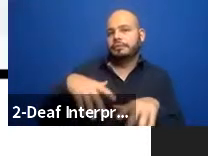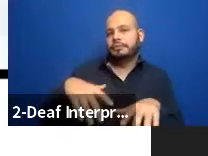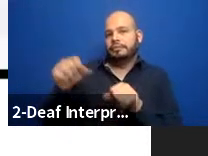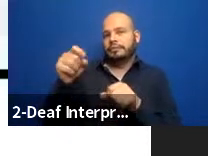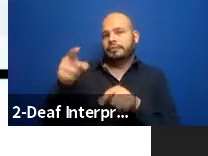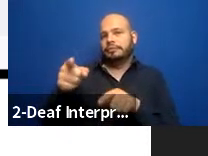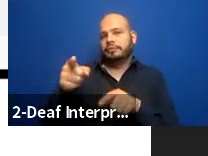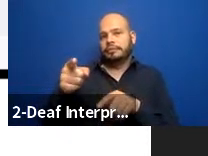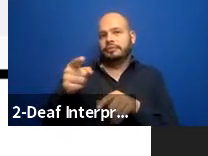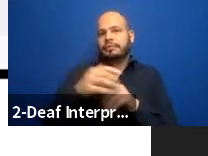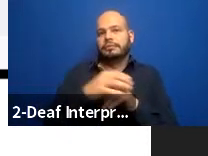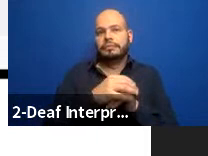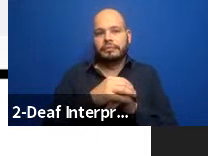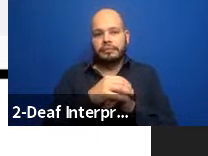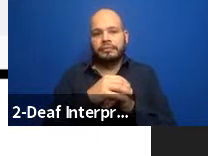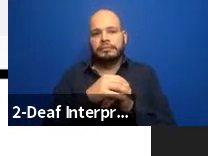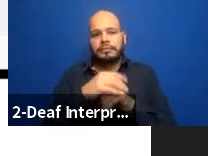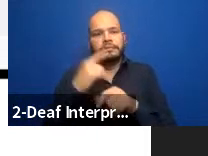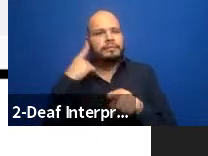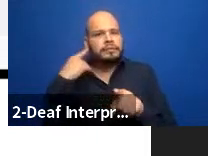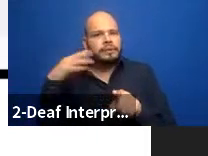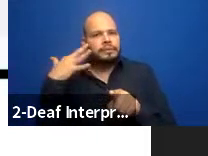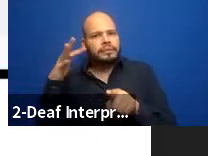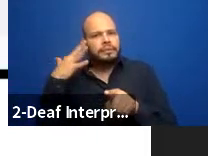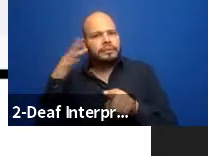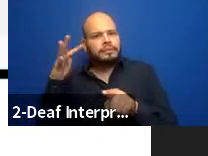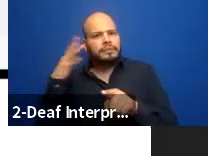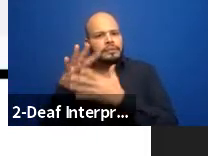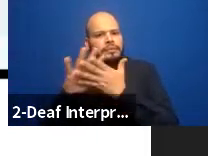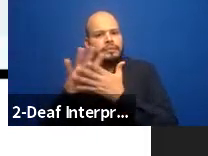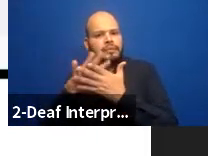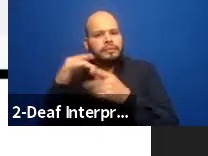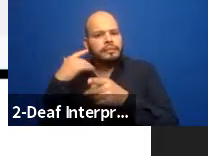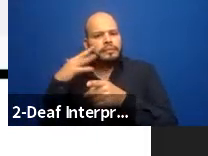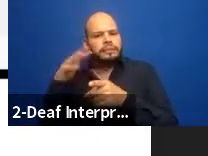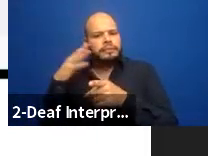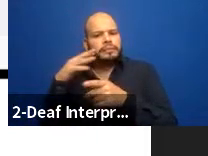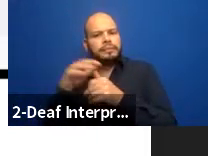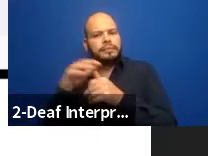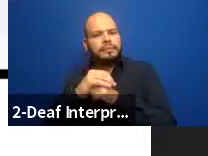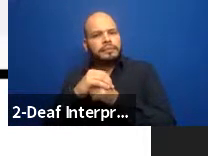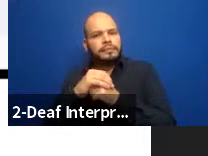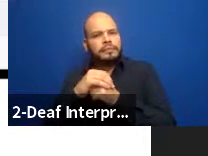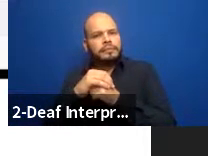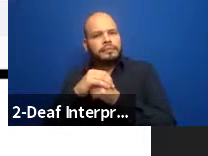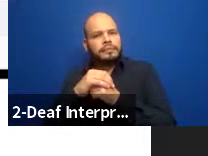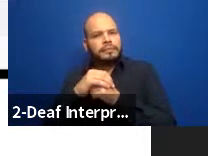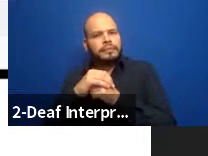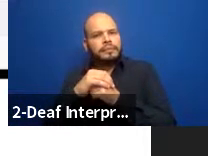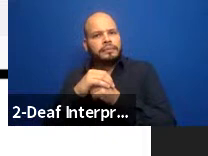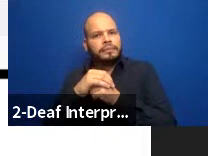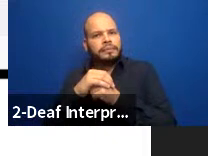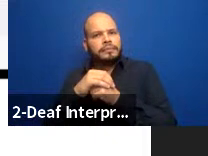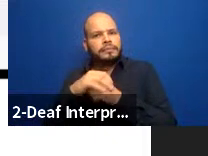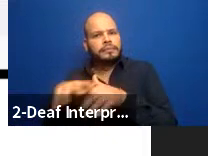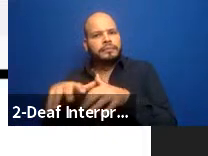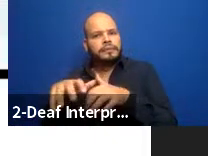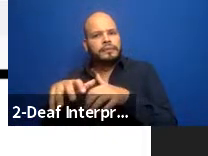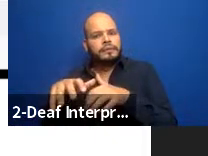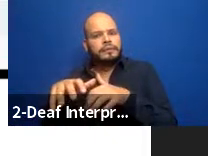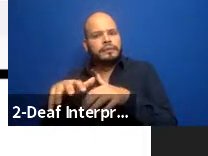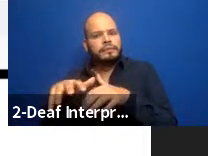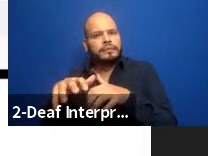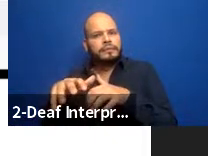have bios, but I just wanted to make sure that they have an opportunity to introduce themselves, and